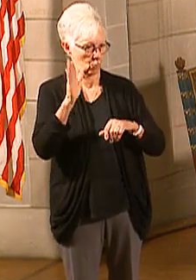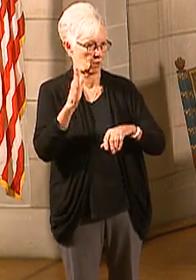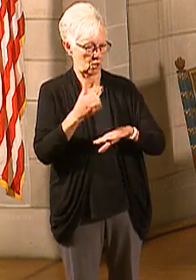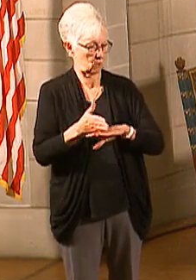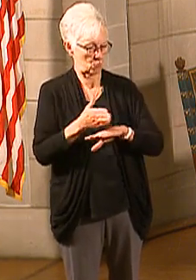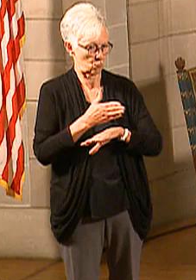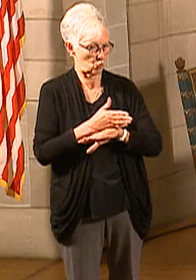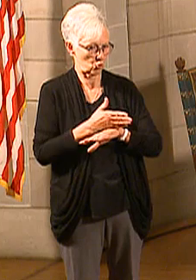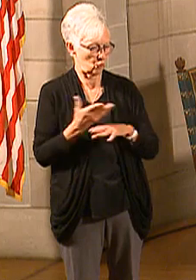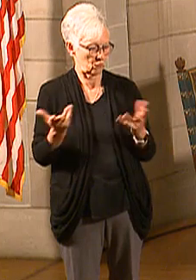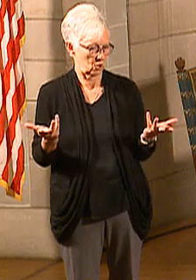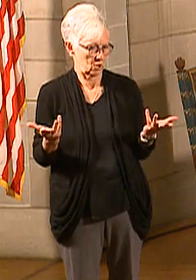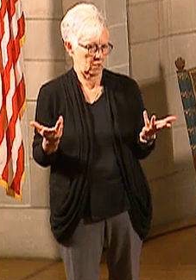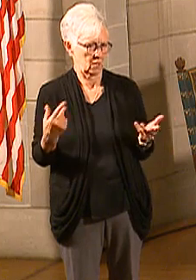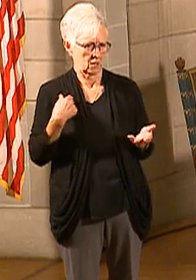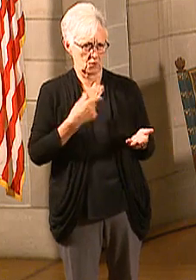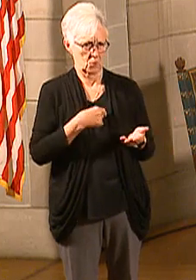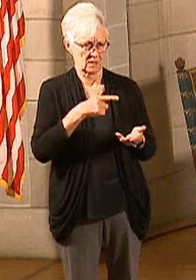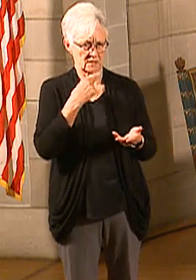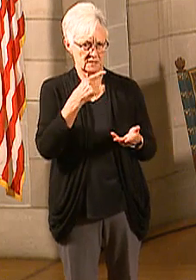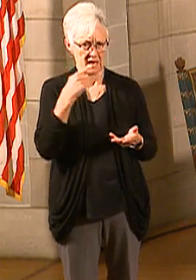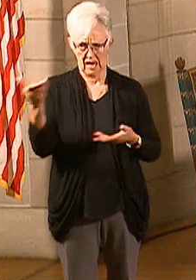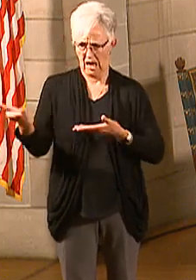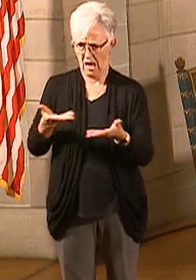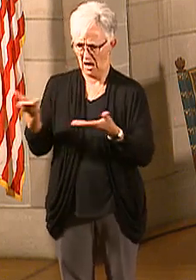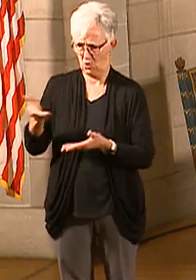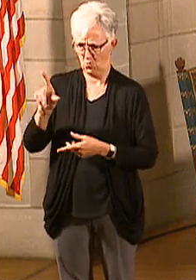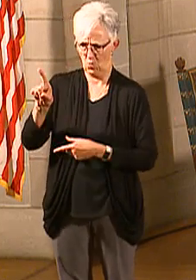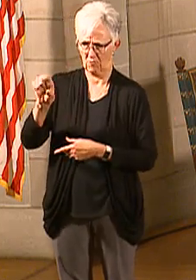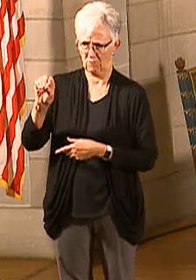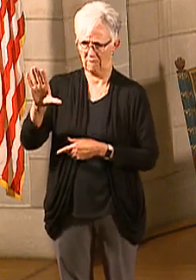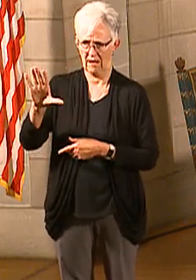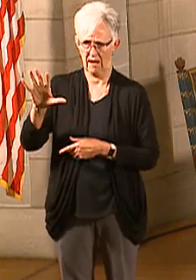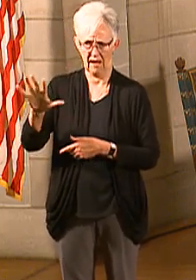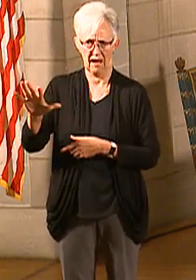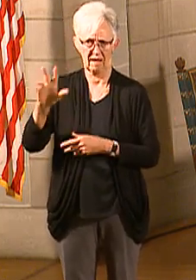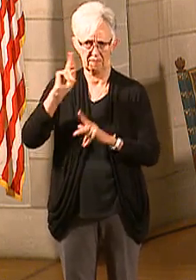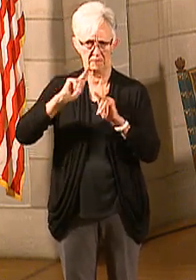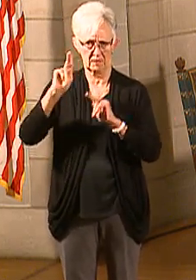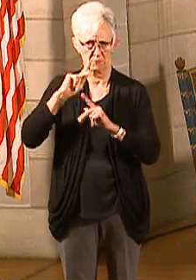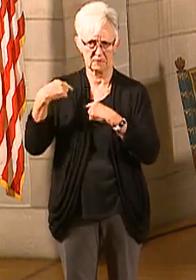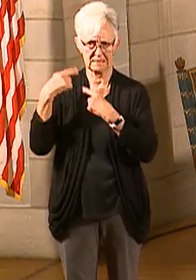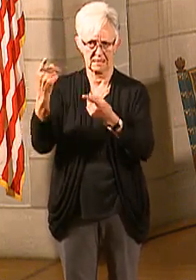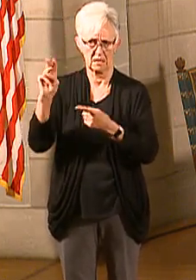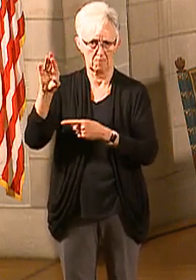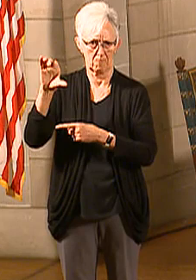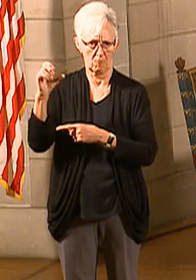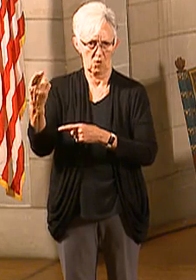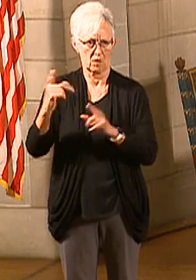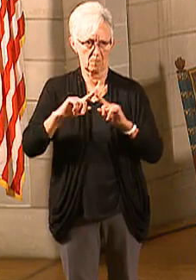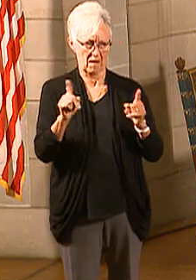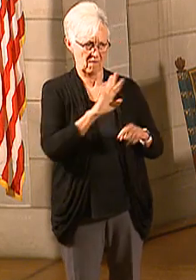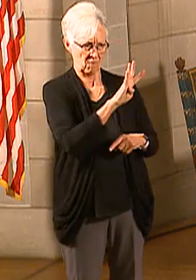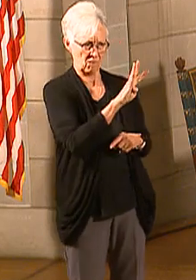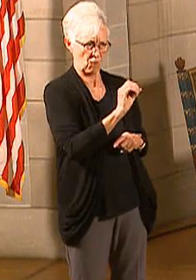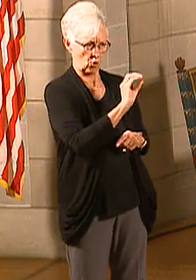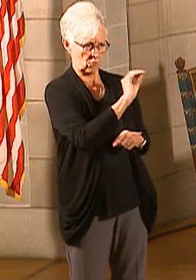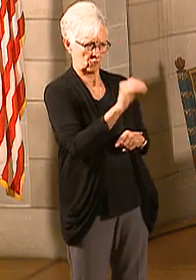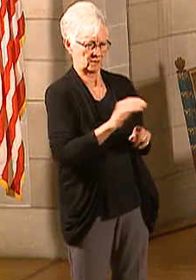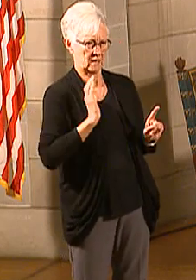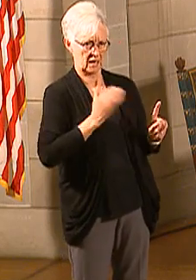question, we talked about, hey, we've hired 105 people since March, but we still have 40% of our case managers have